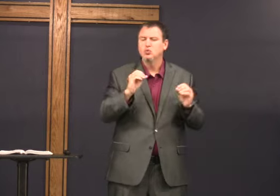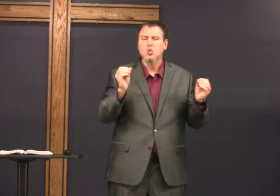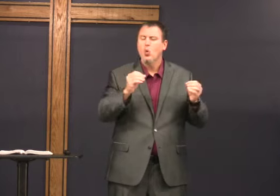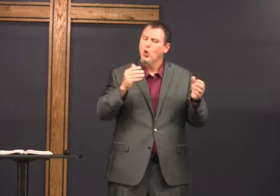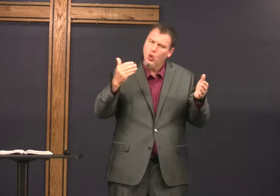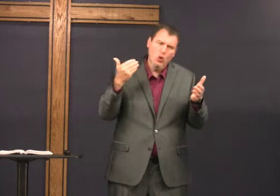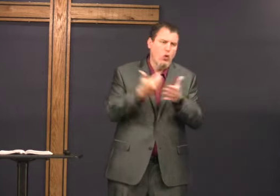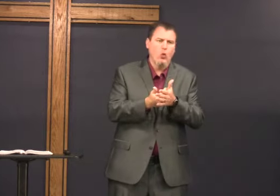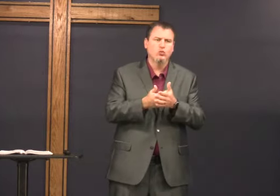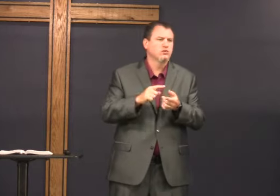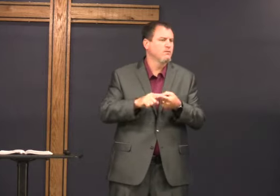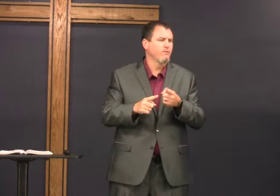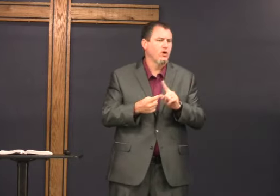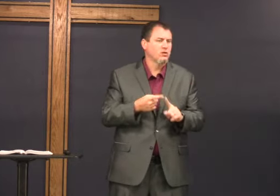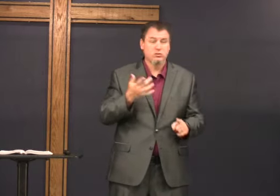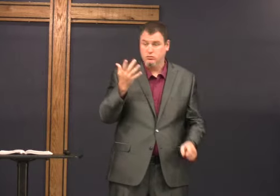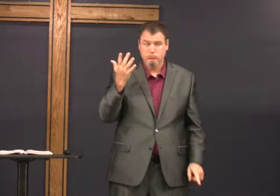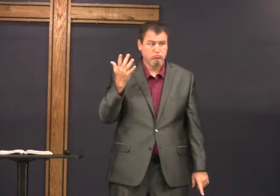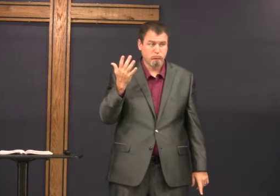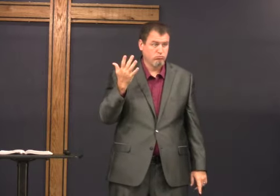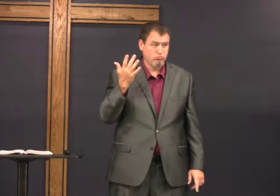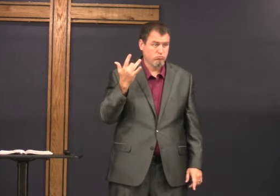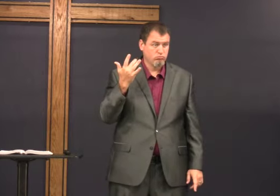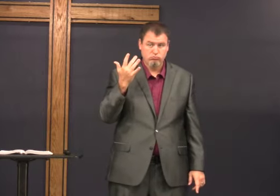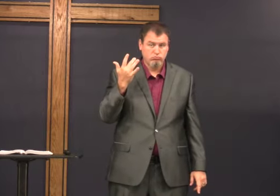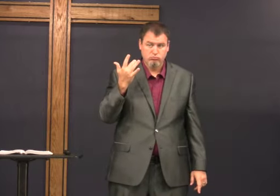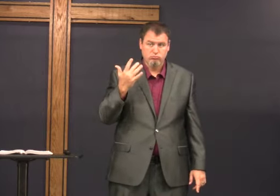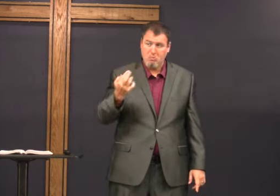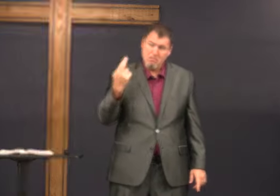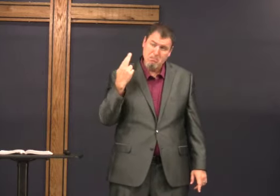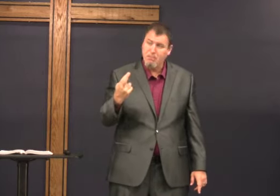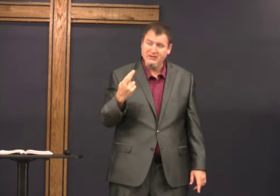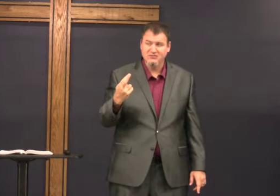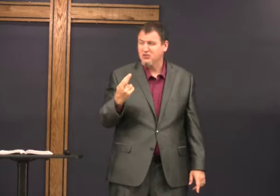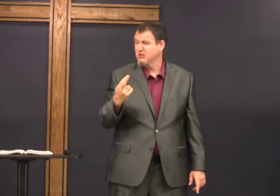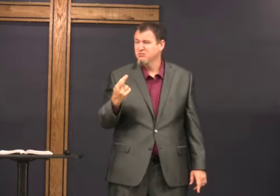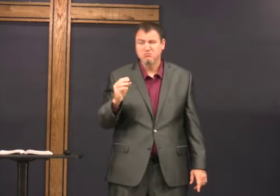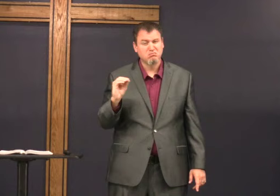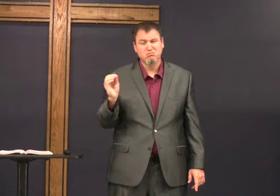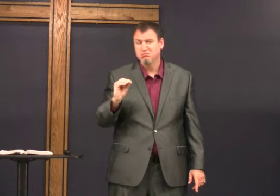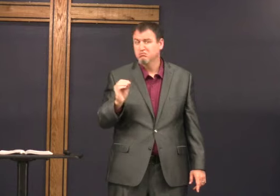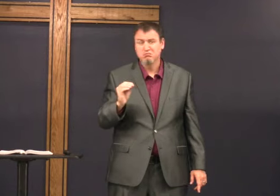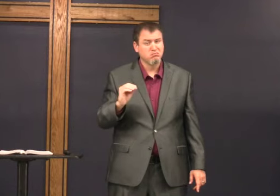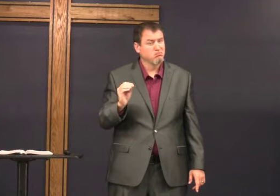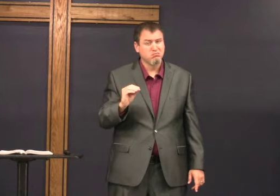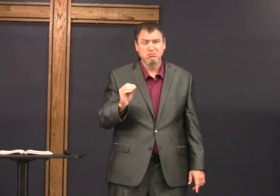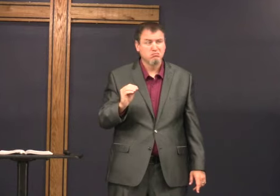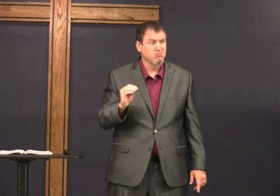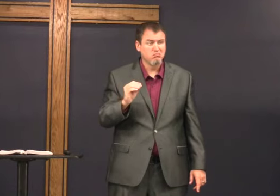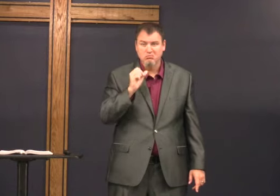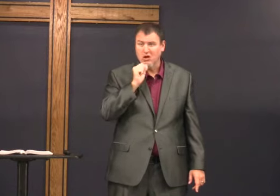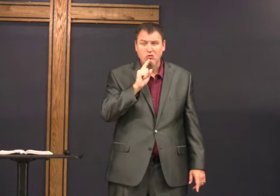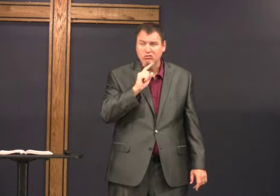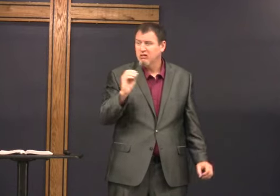They weren't really close in high school. I didn't have many close friends. My best friend, I didn't really have a best